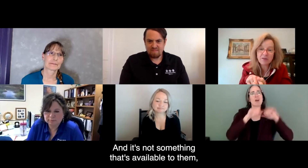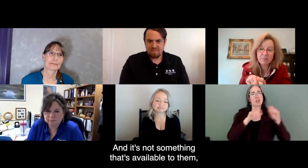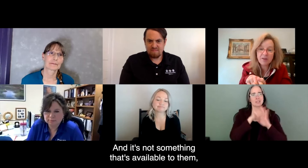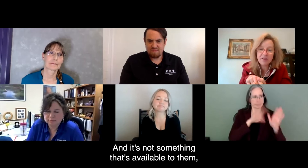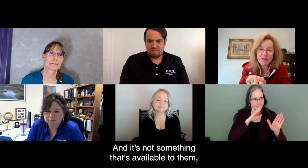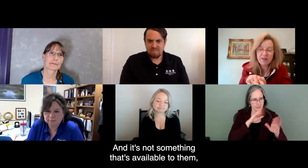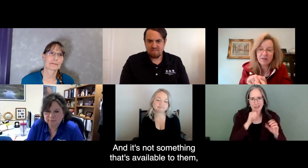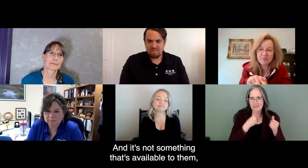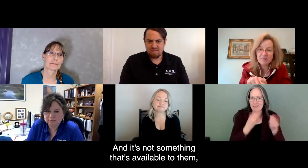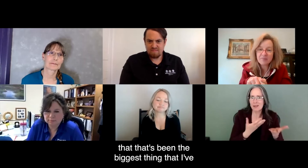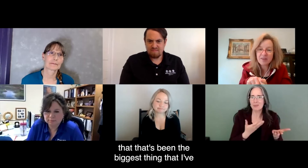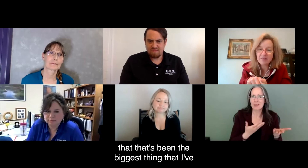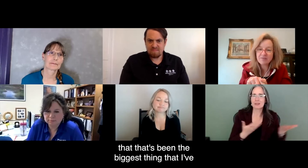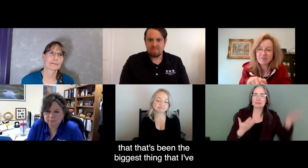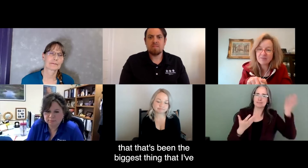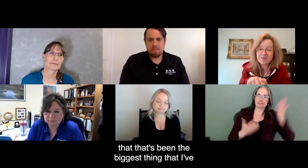to them.